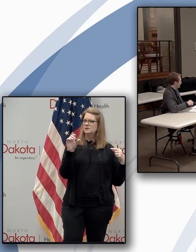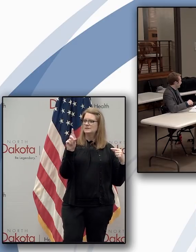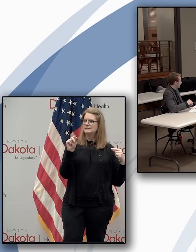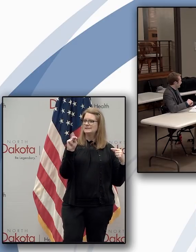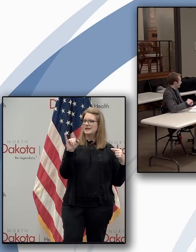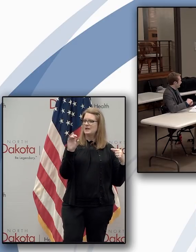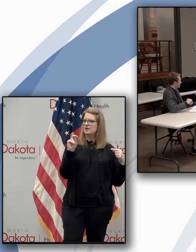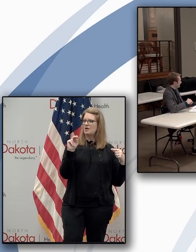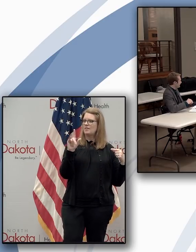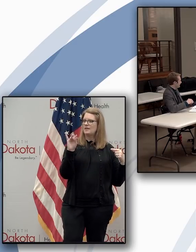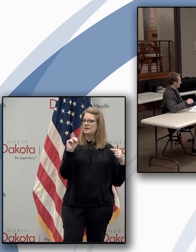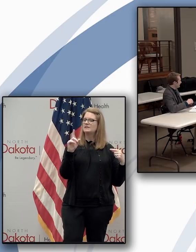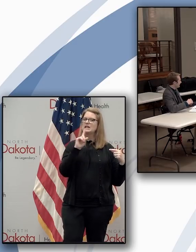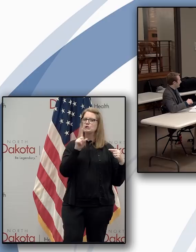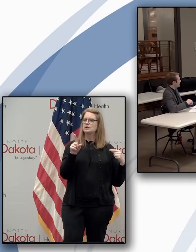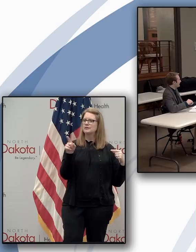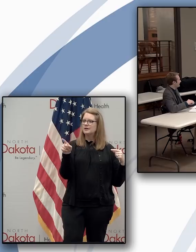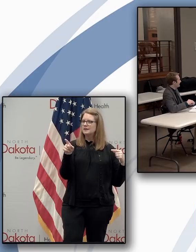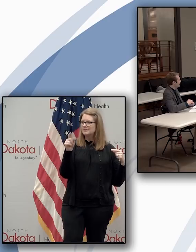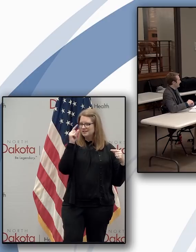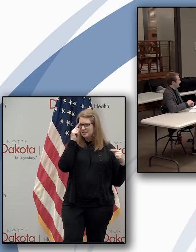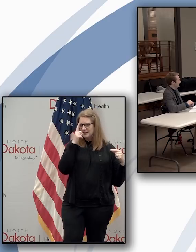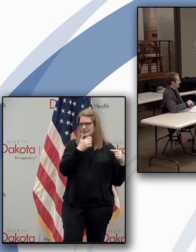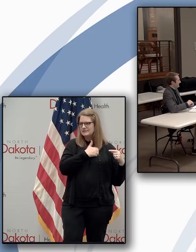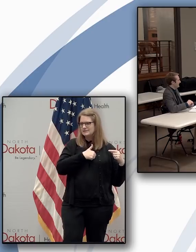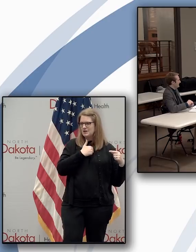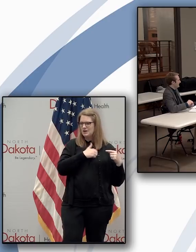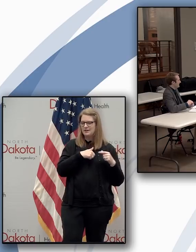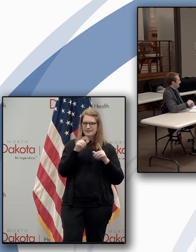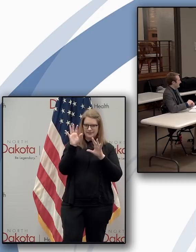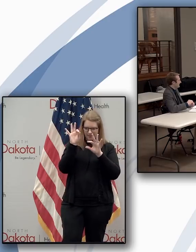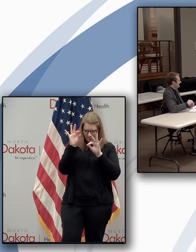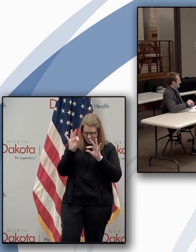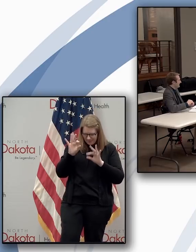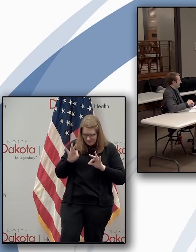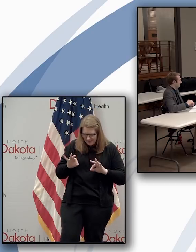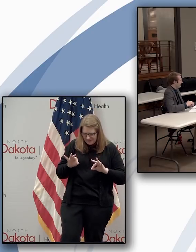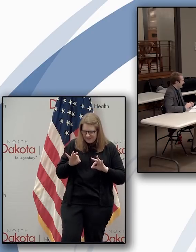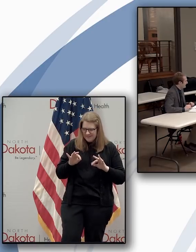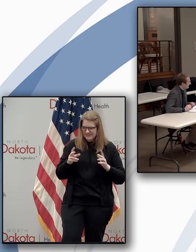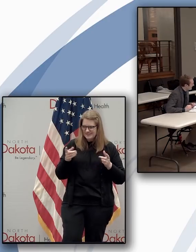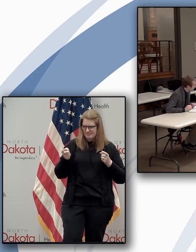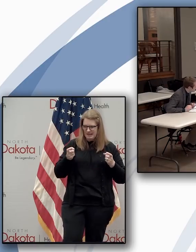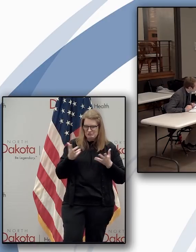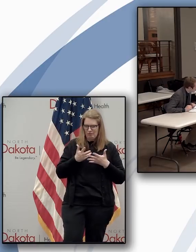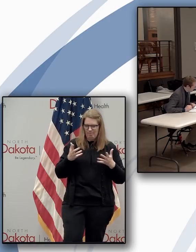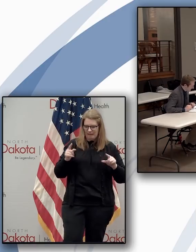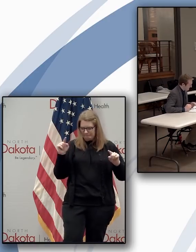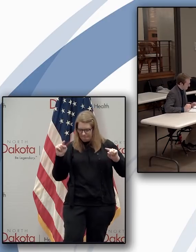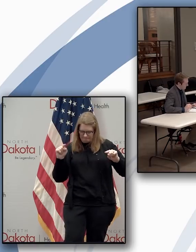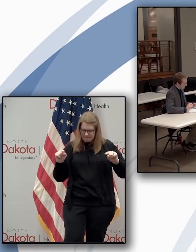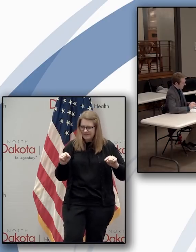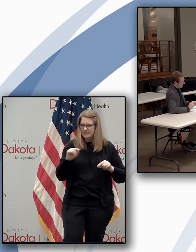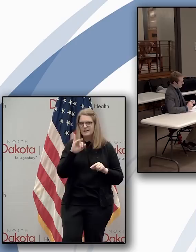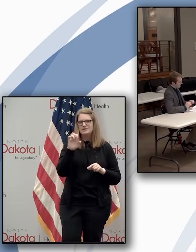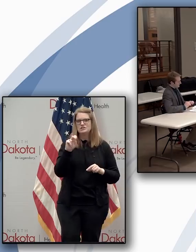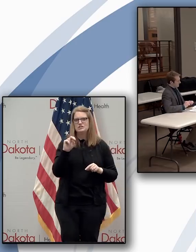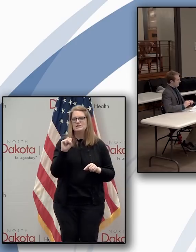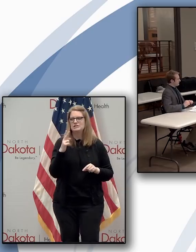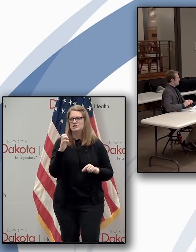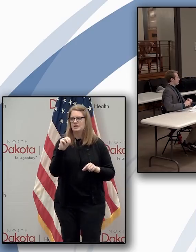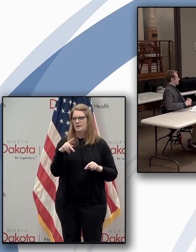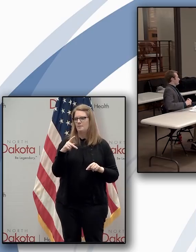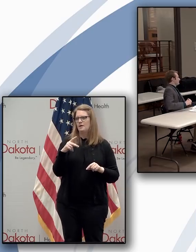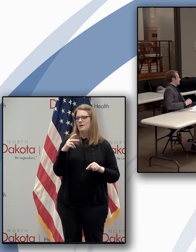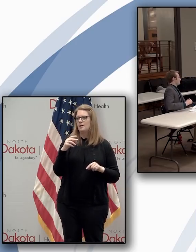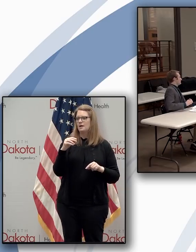Danny, you got one? Sure. Sorry. Hard to pick. I know you got a lot. You're managing a lot of. Jean Shemp, Hometown Radio